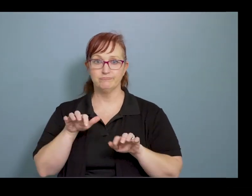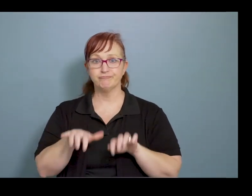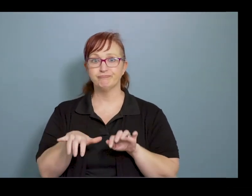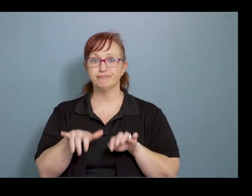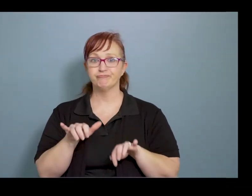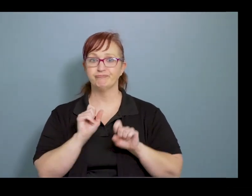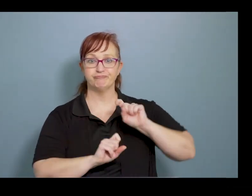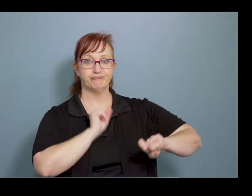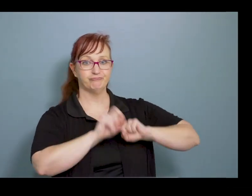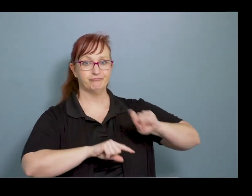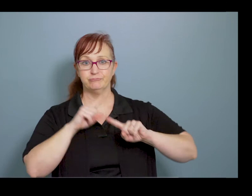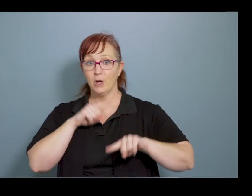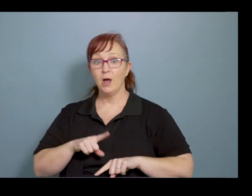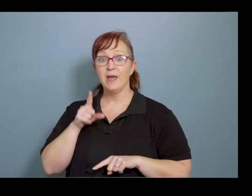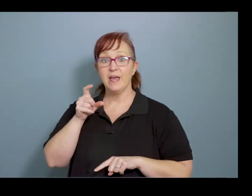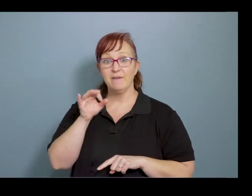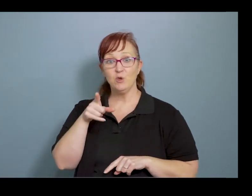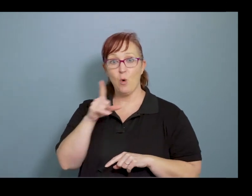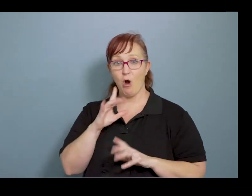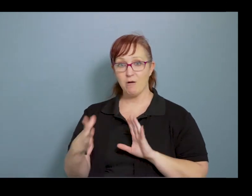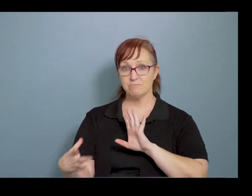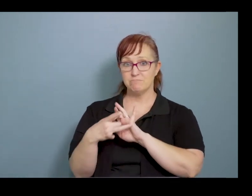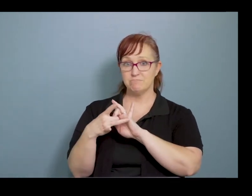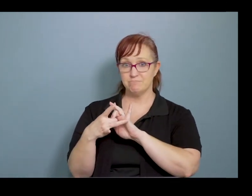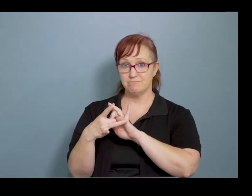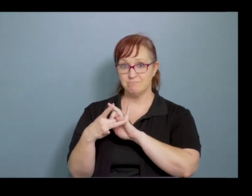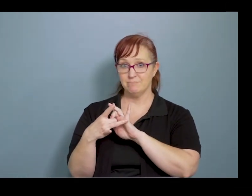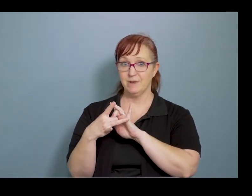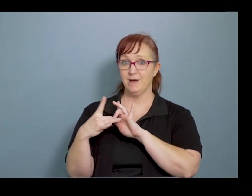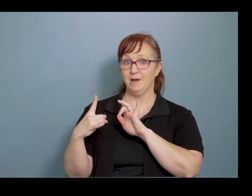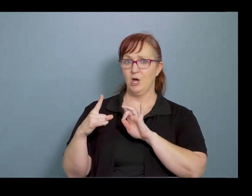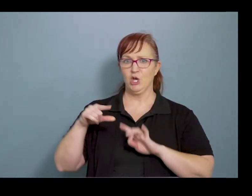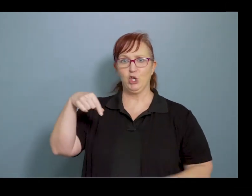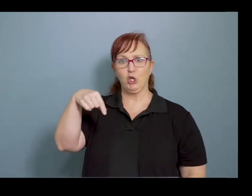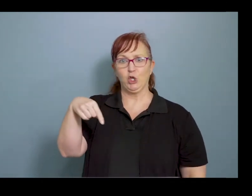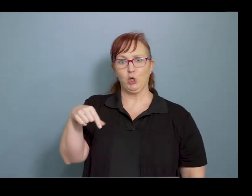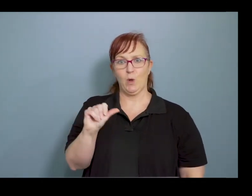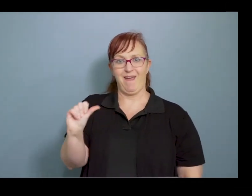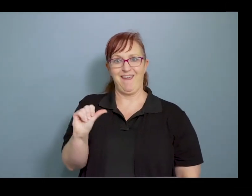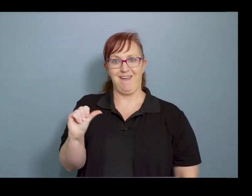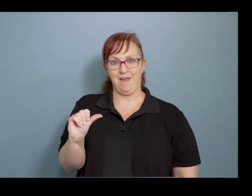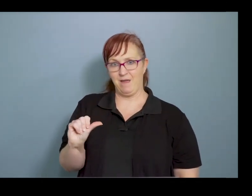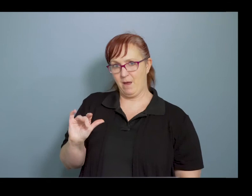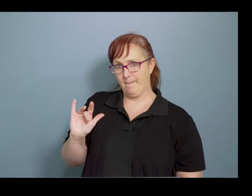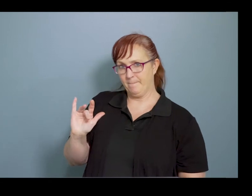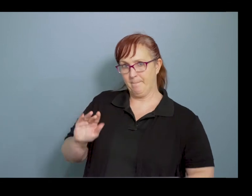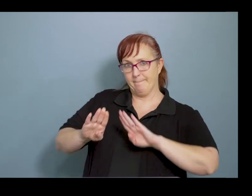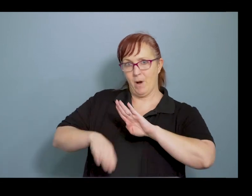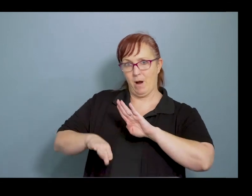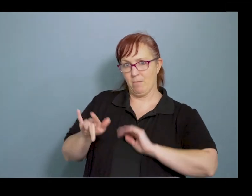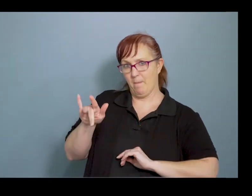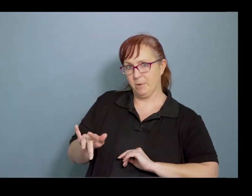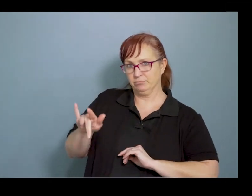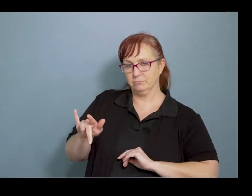reminder to those of you on the other side of this call, the Q&A function is how you'll get your questions